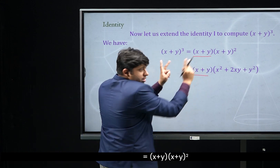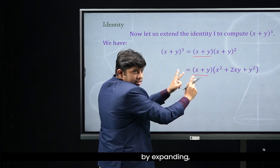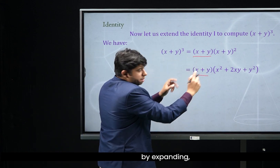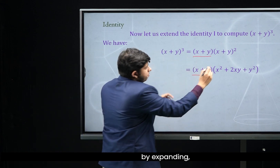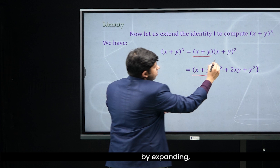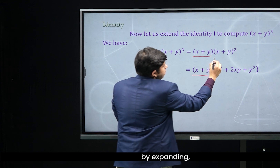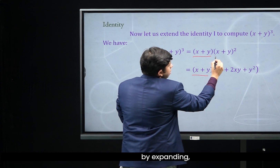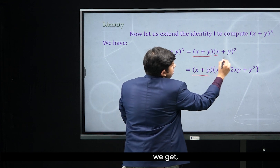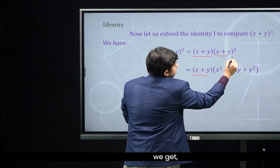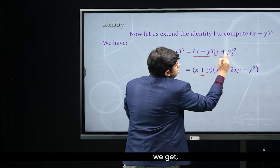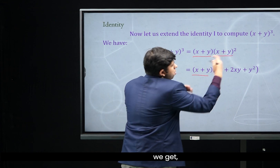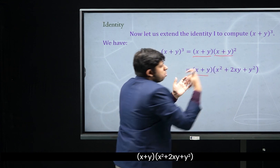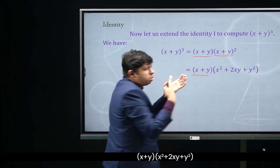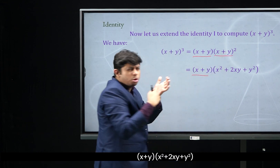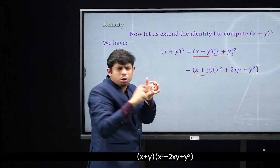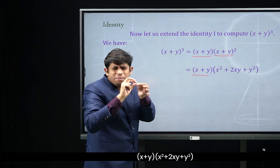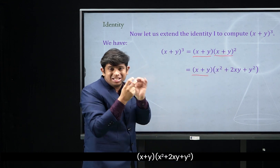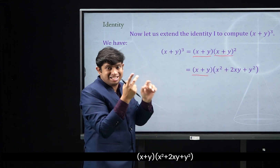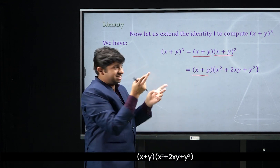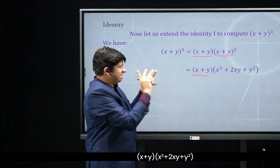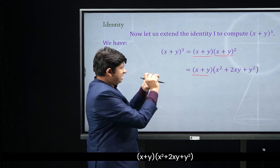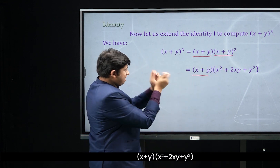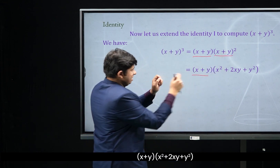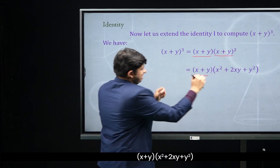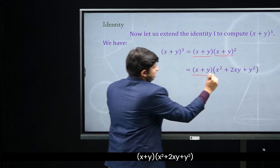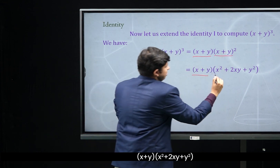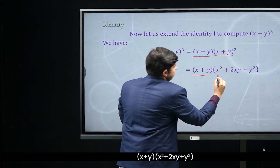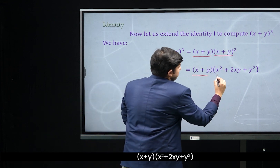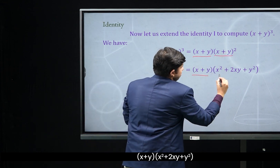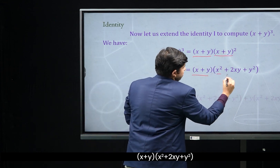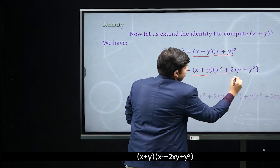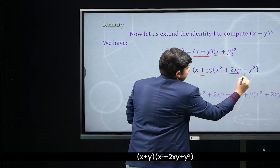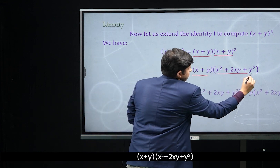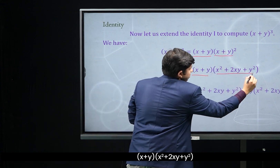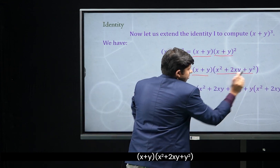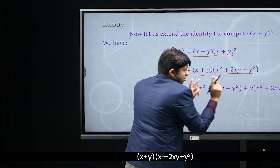By expanding, we get x plus y into x square plus 2xy plus y square,